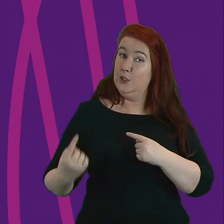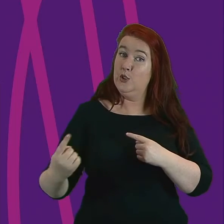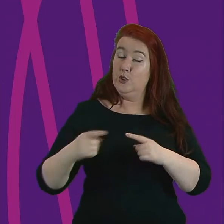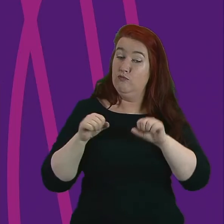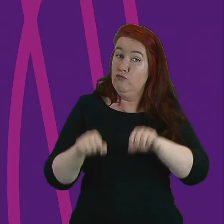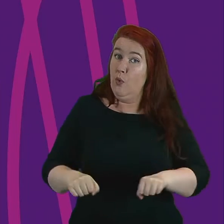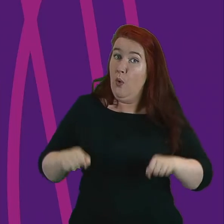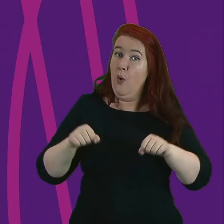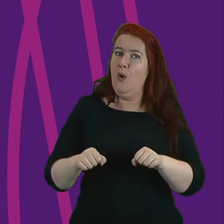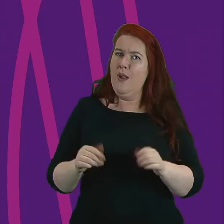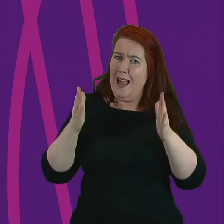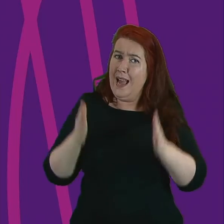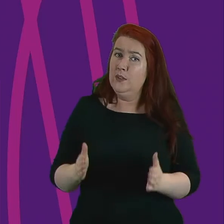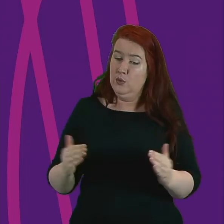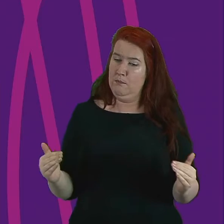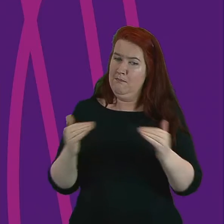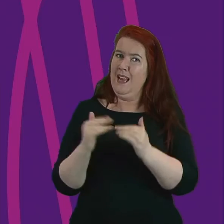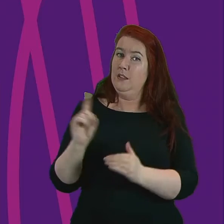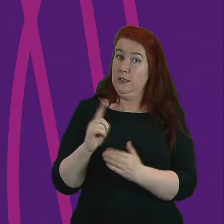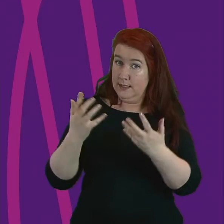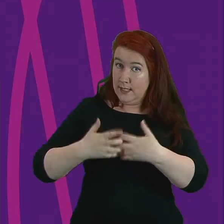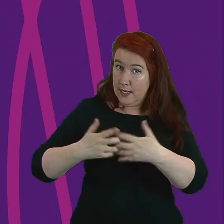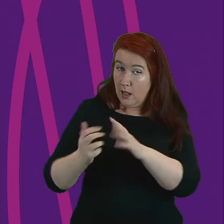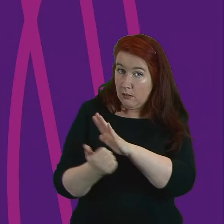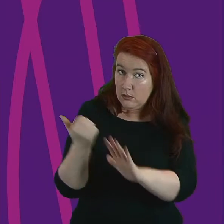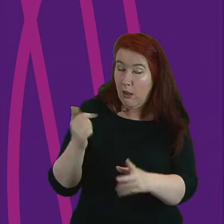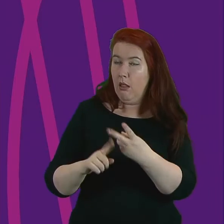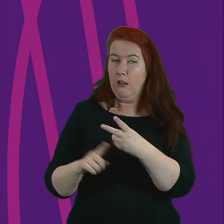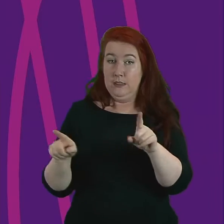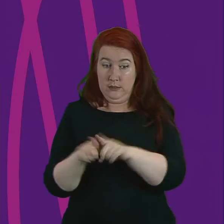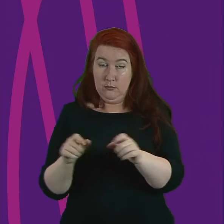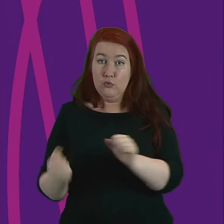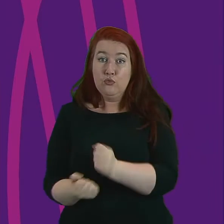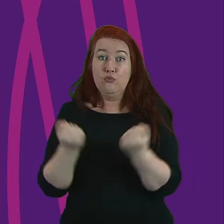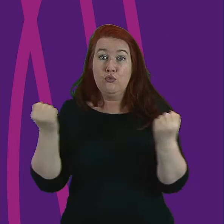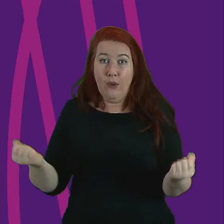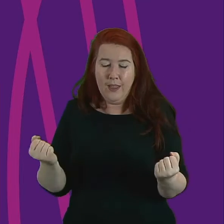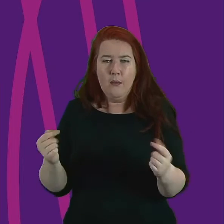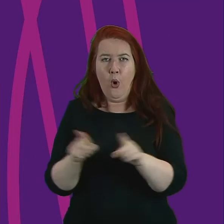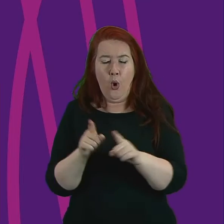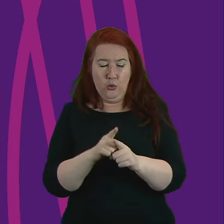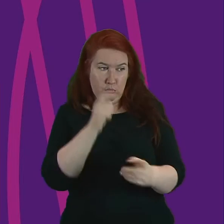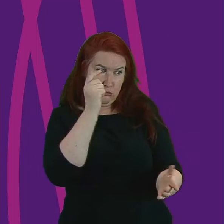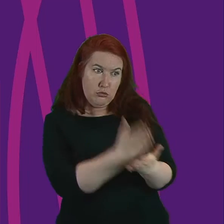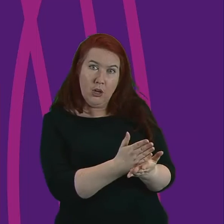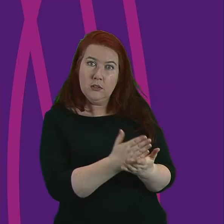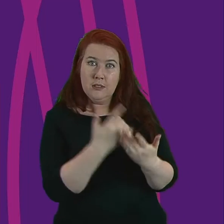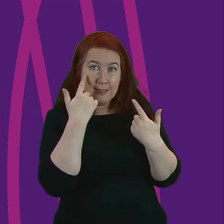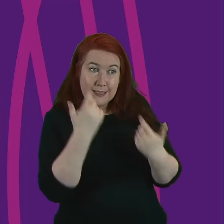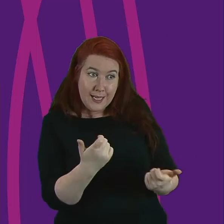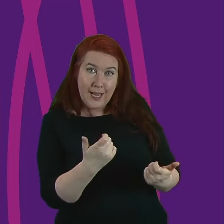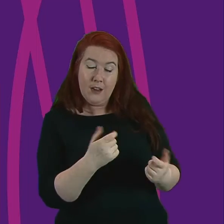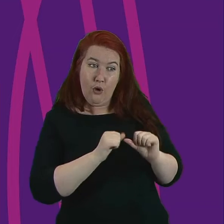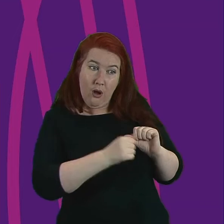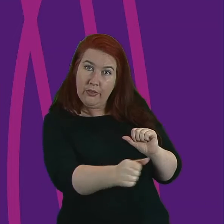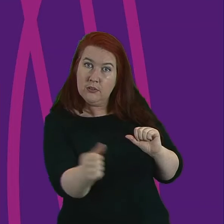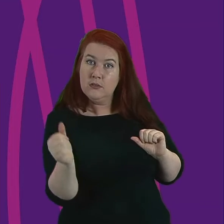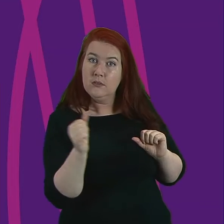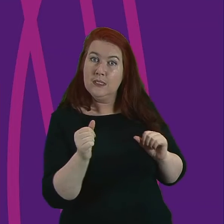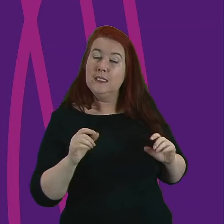to match his technical skill or strength with the other rowers, he had to trust and care for the others on his